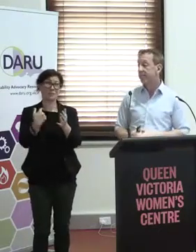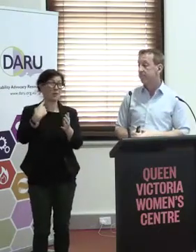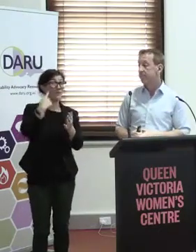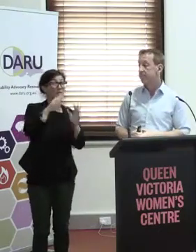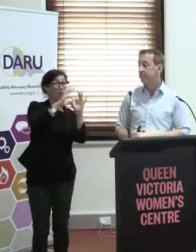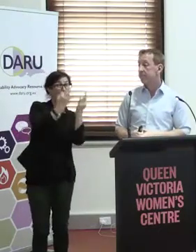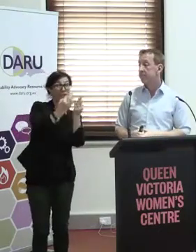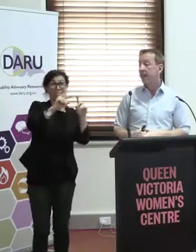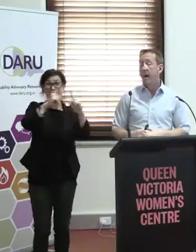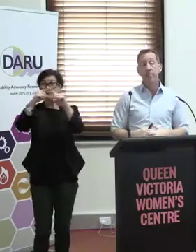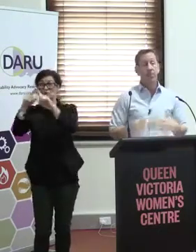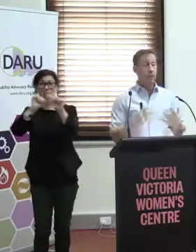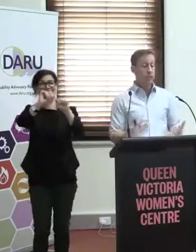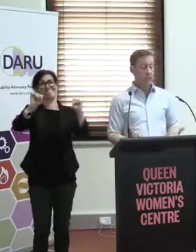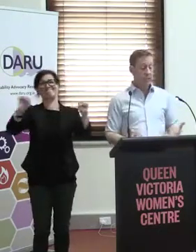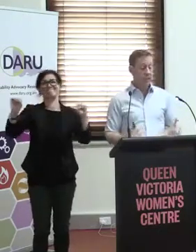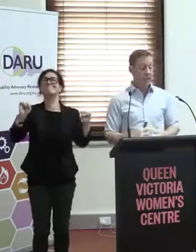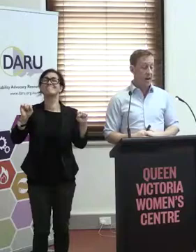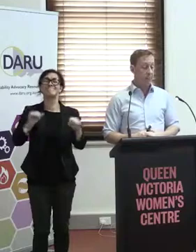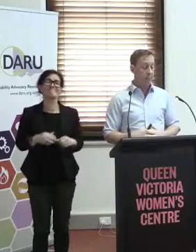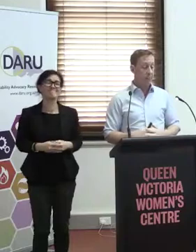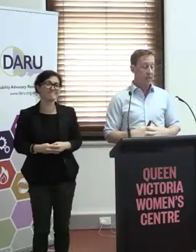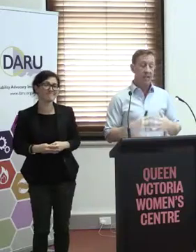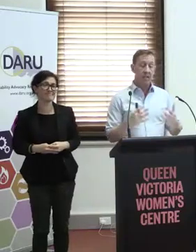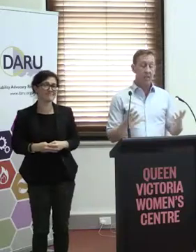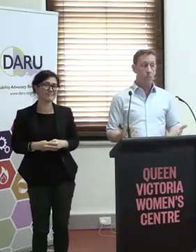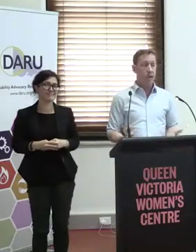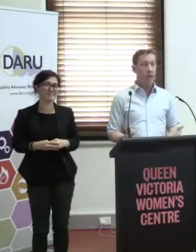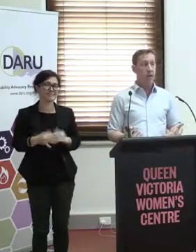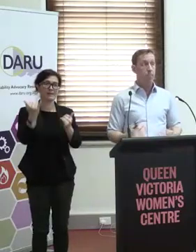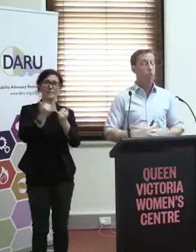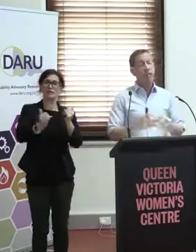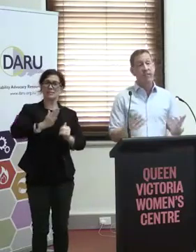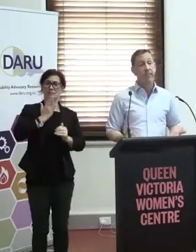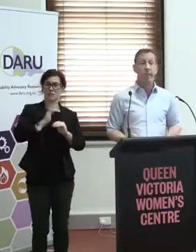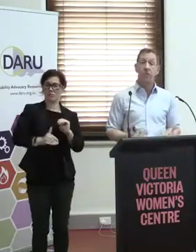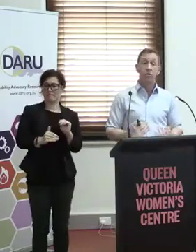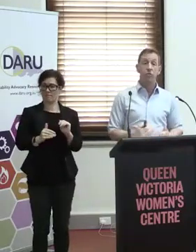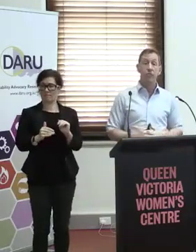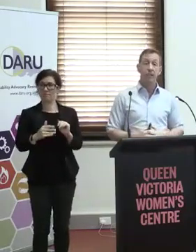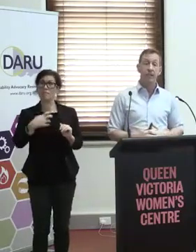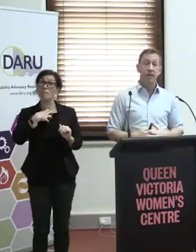to organisation. We're interested in whether more of the